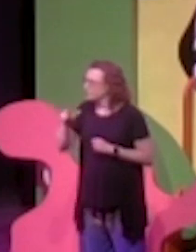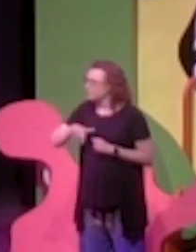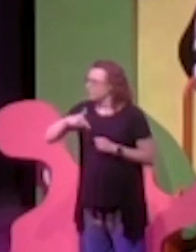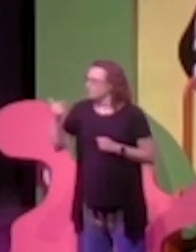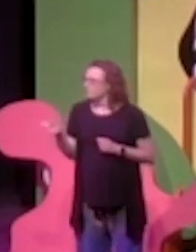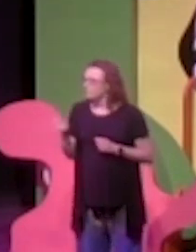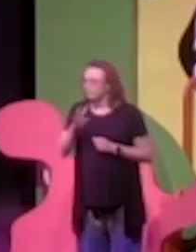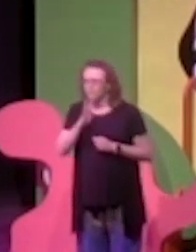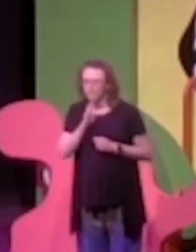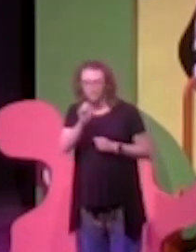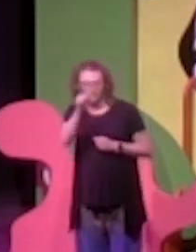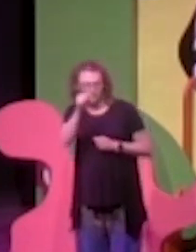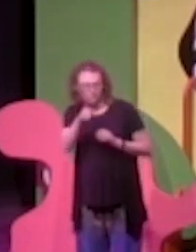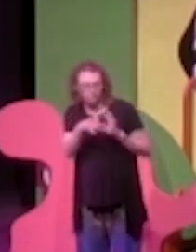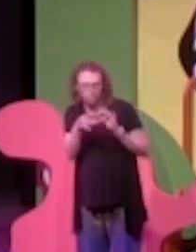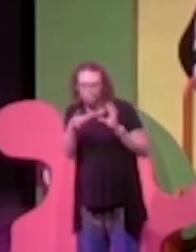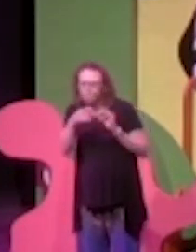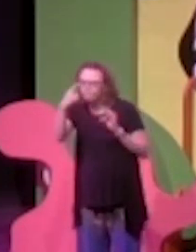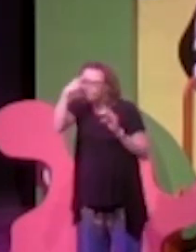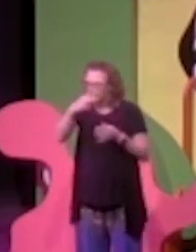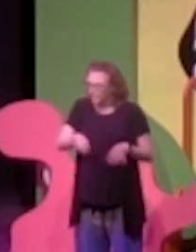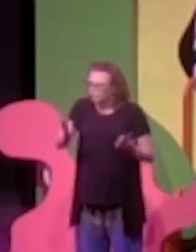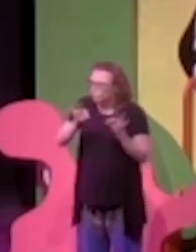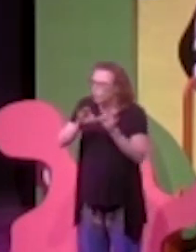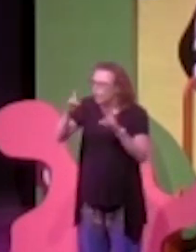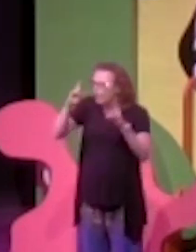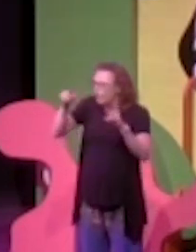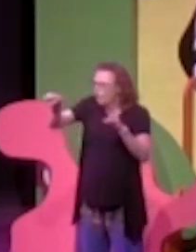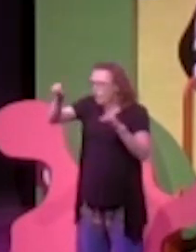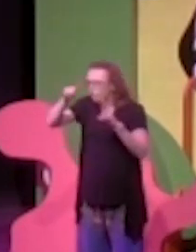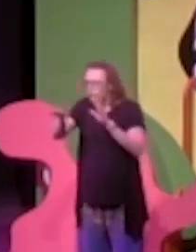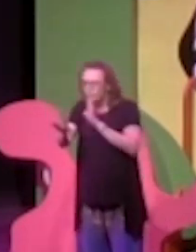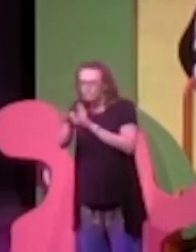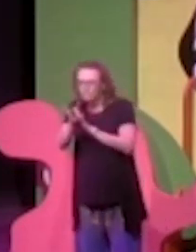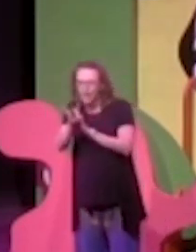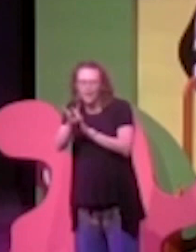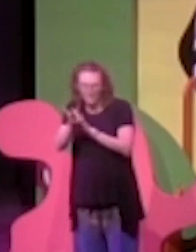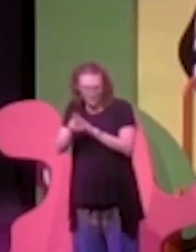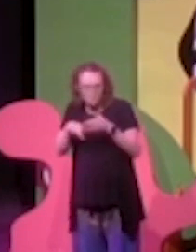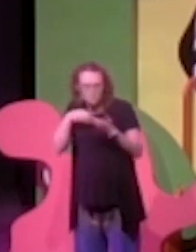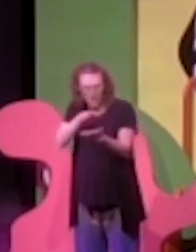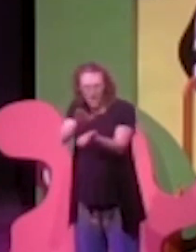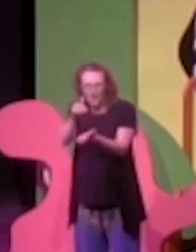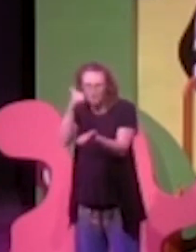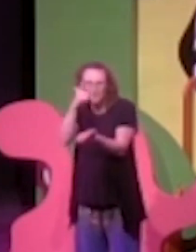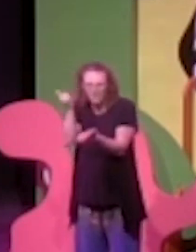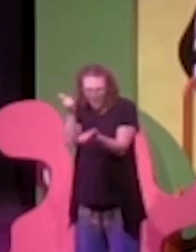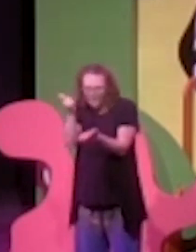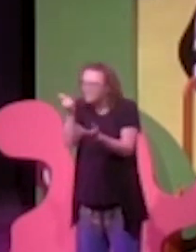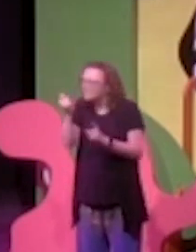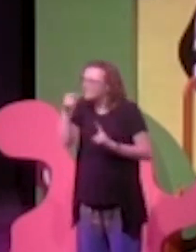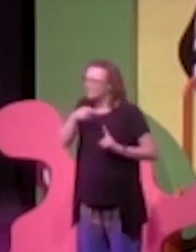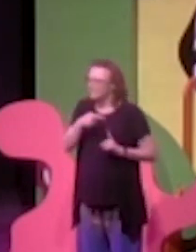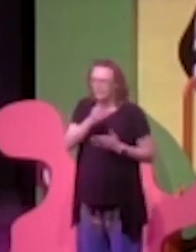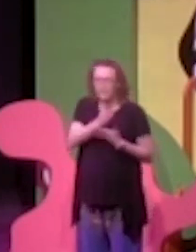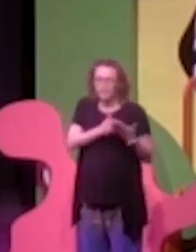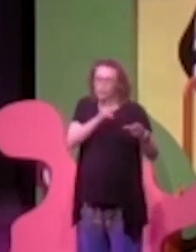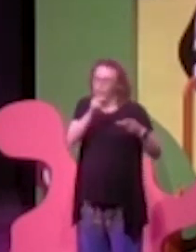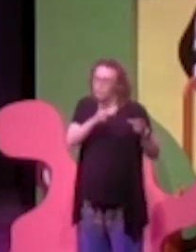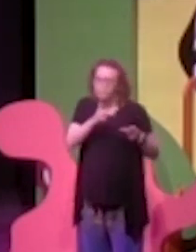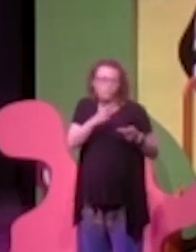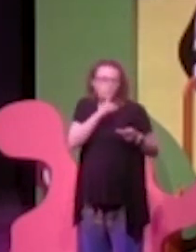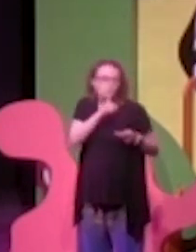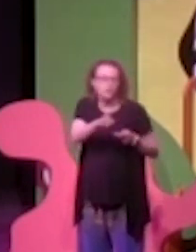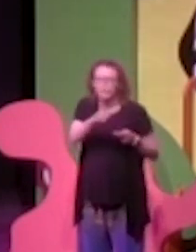hope that you guys can find some loopholes because so many of the native peoples here, you know, they don't have those credentials. I don't have